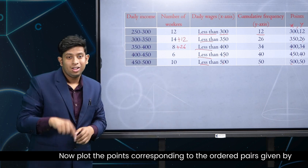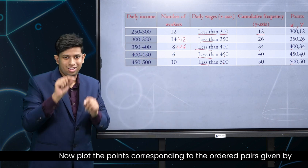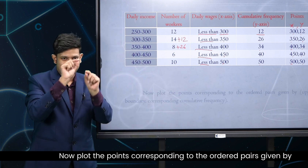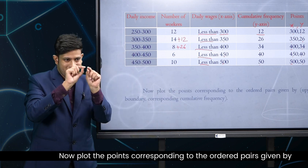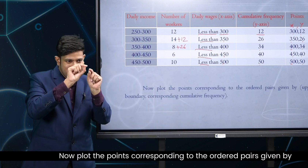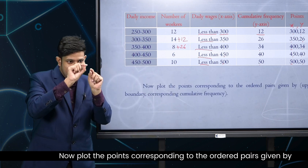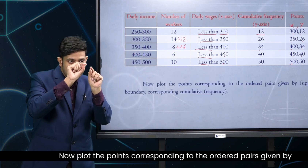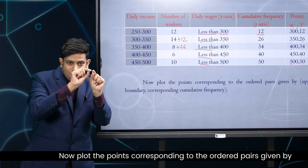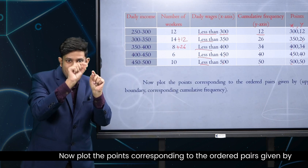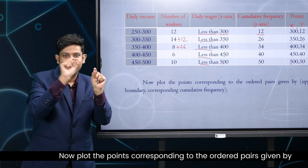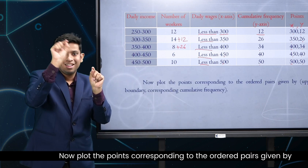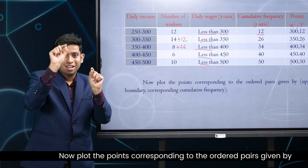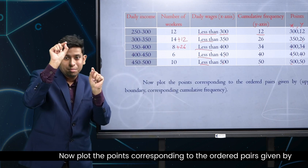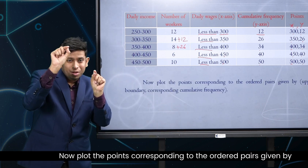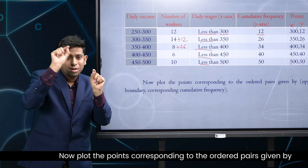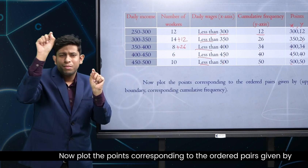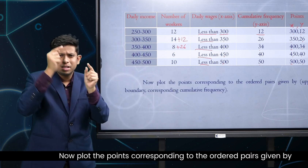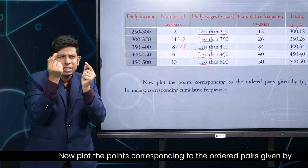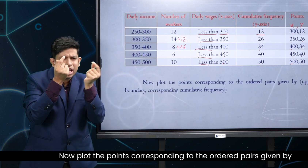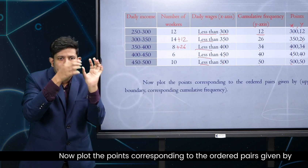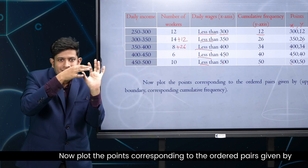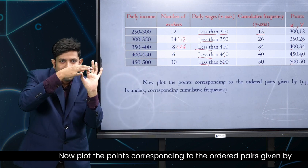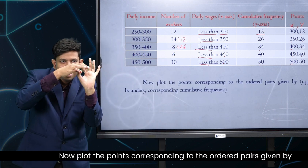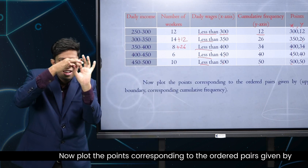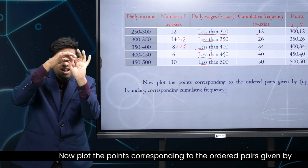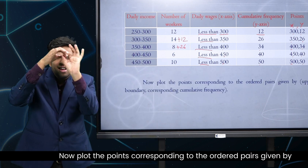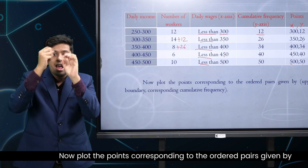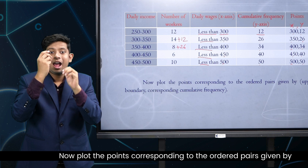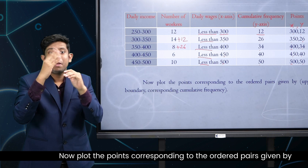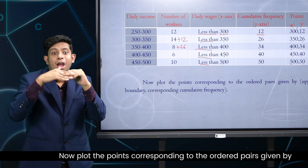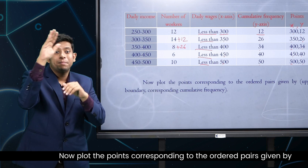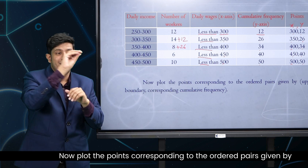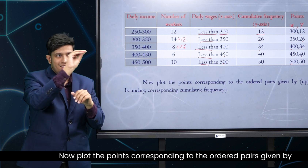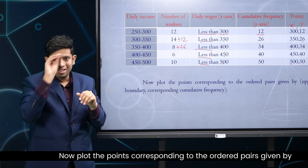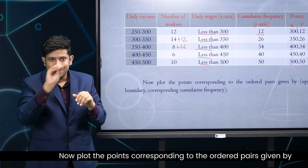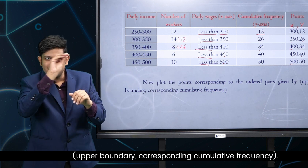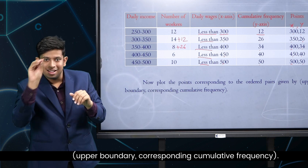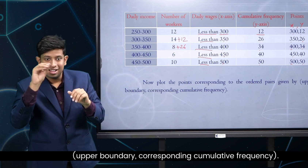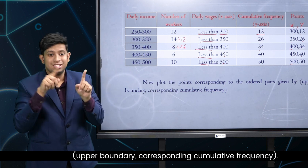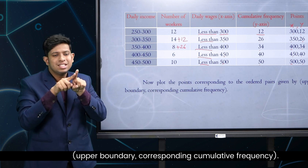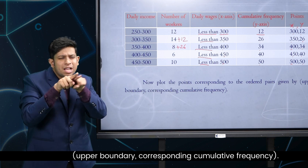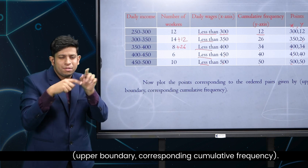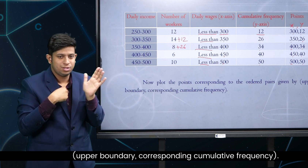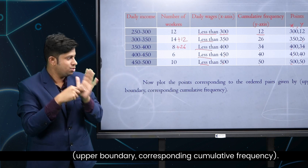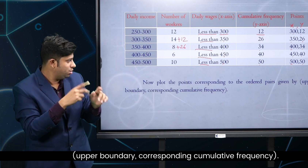Now, plot the points corresponding to the ordered pairs given by upper boundary corresponding